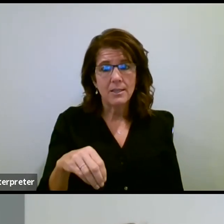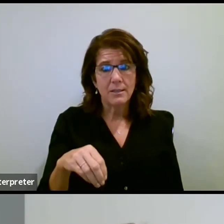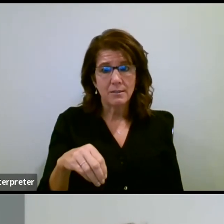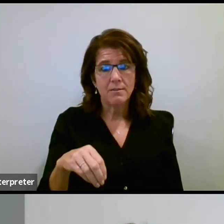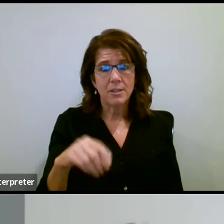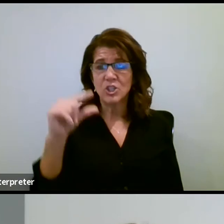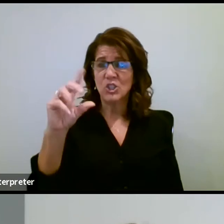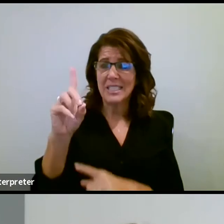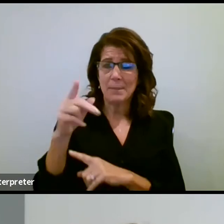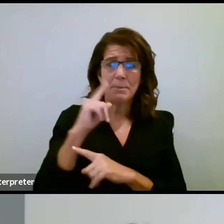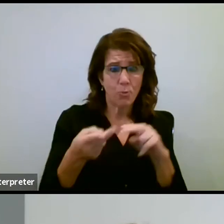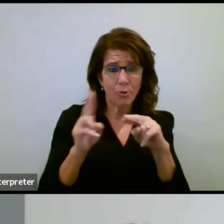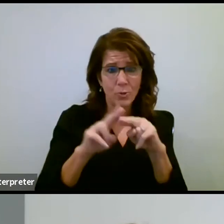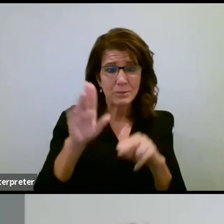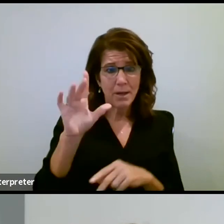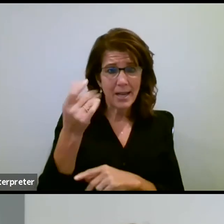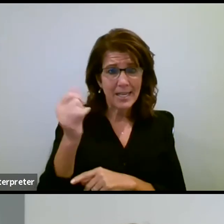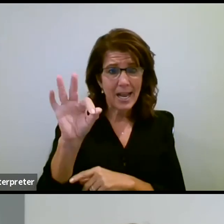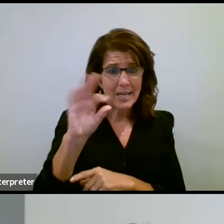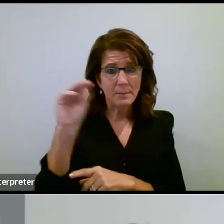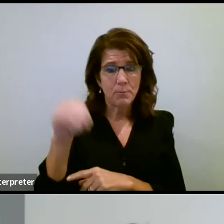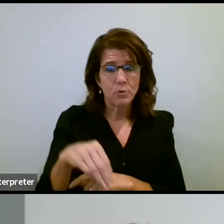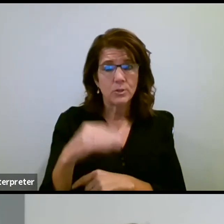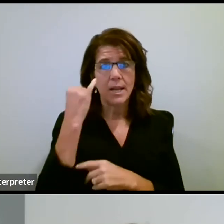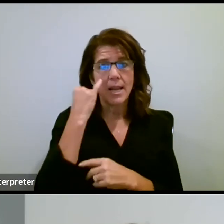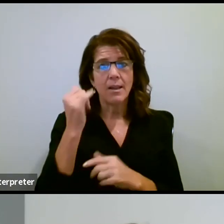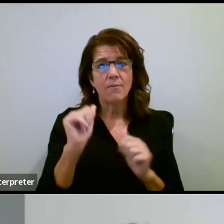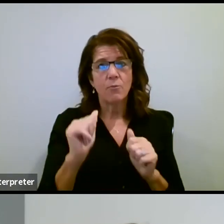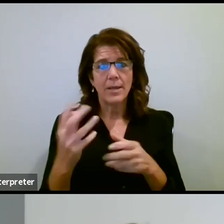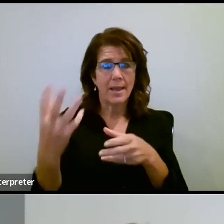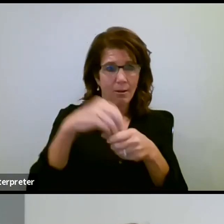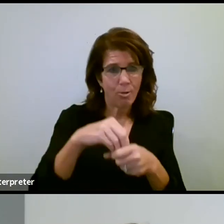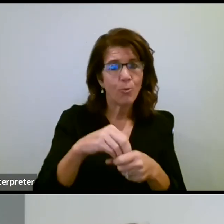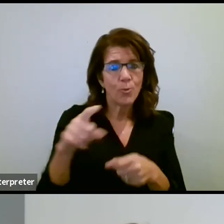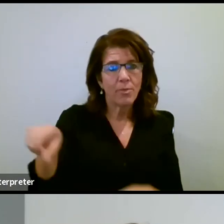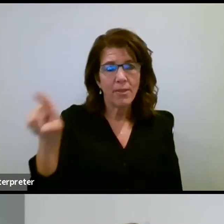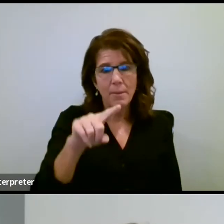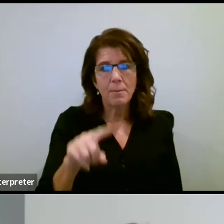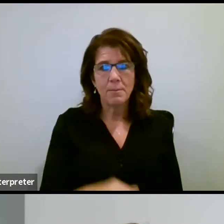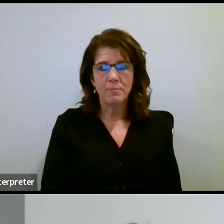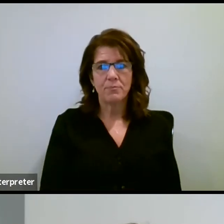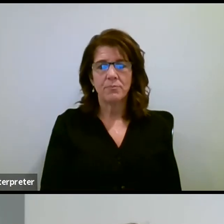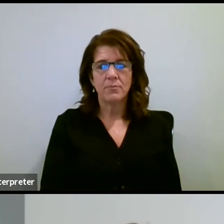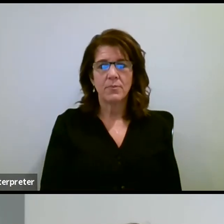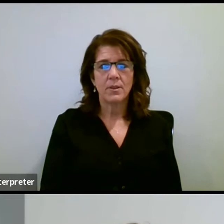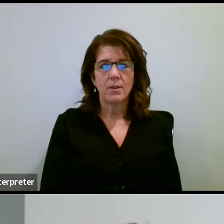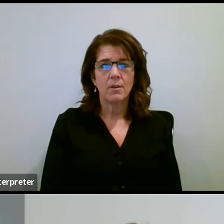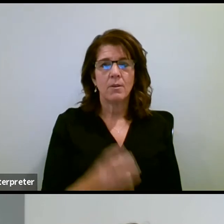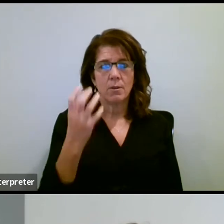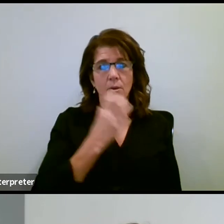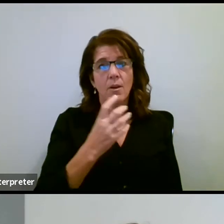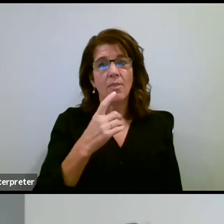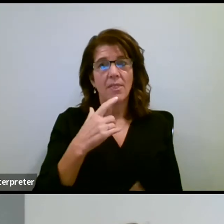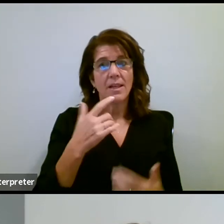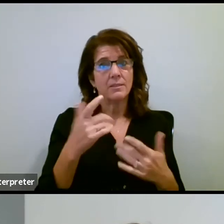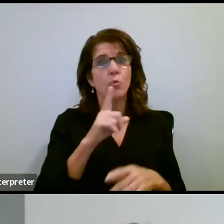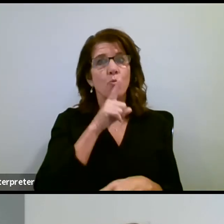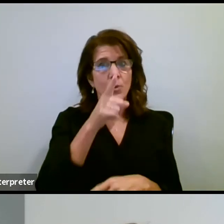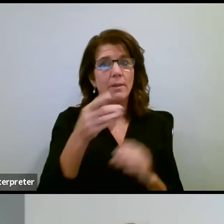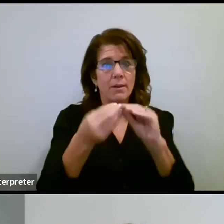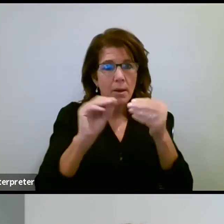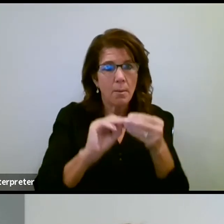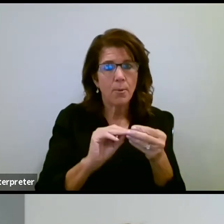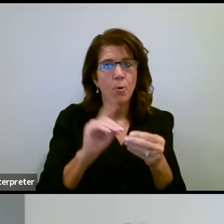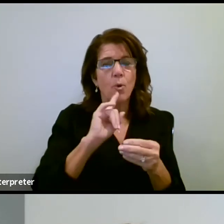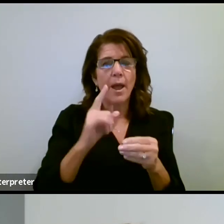19% if we were able to equip them. Now that sets you a very realistic number of what this means